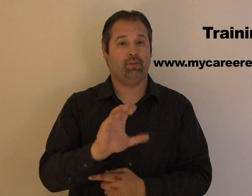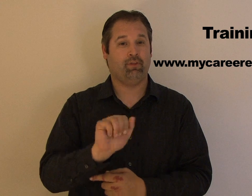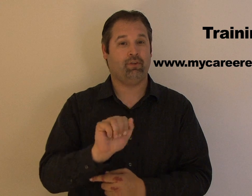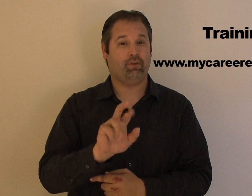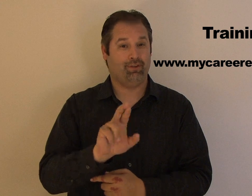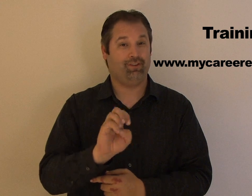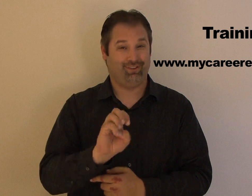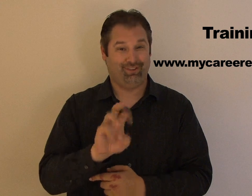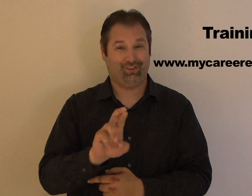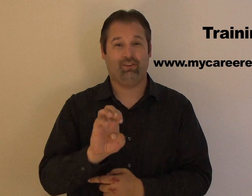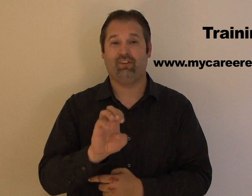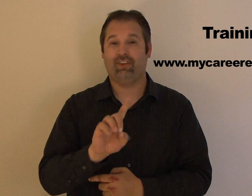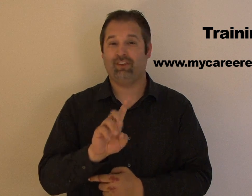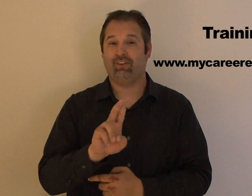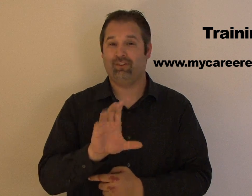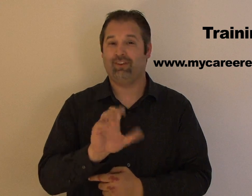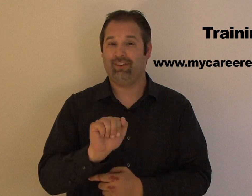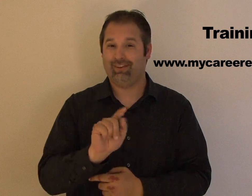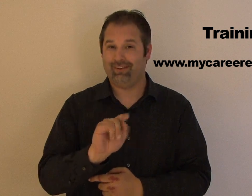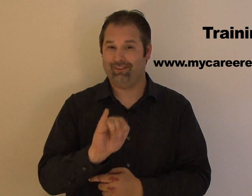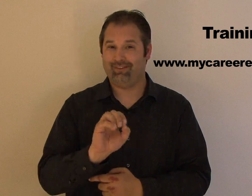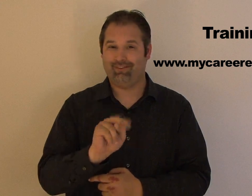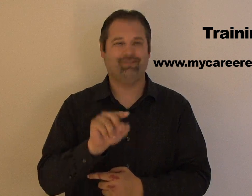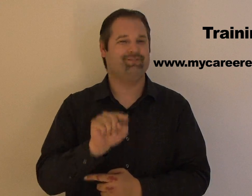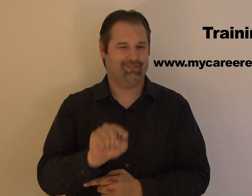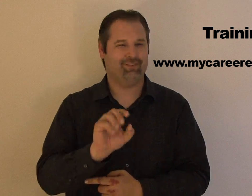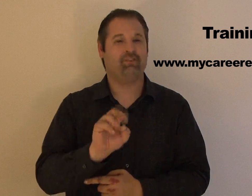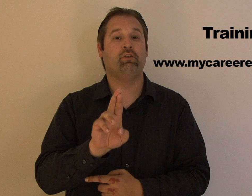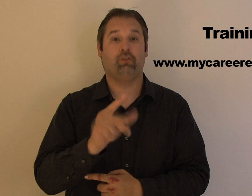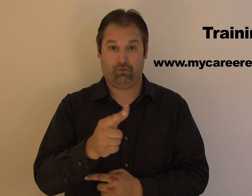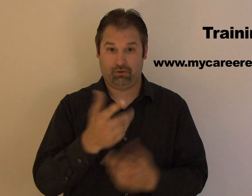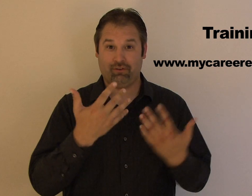www.mycareereducation.org. Click on Training Search.